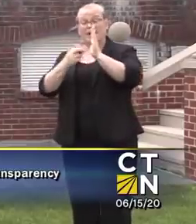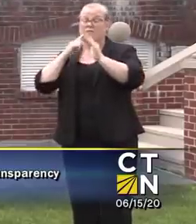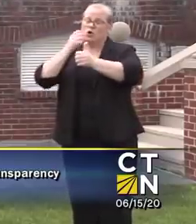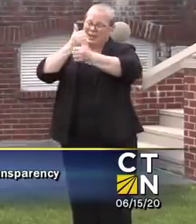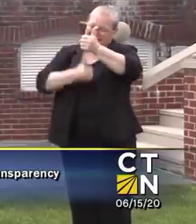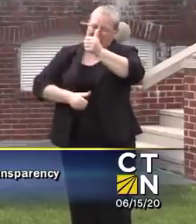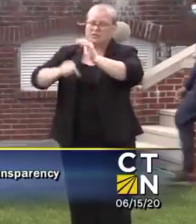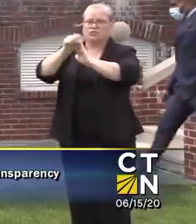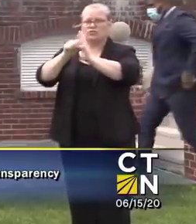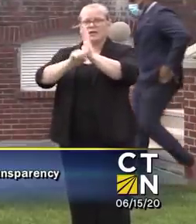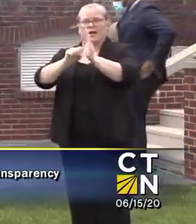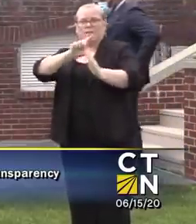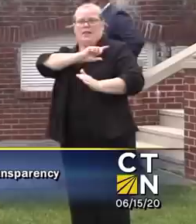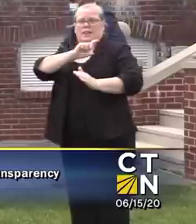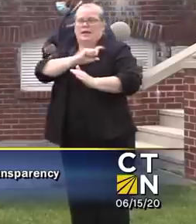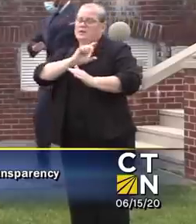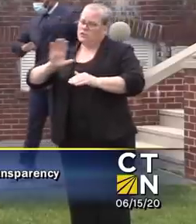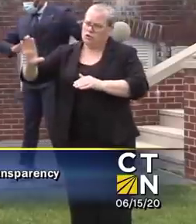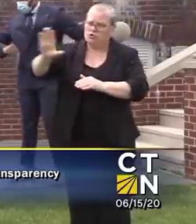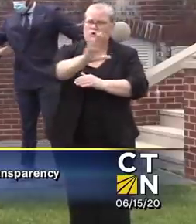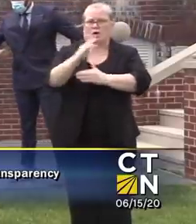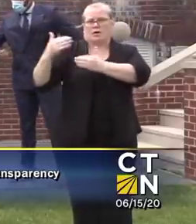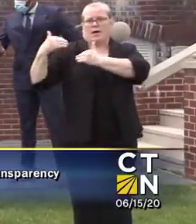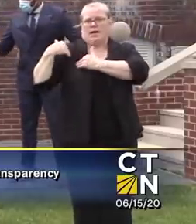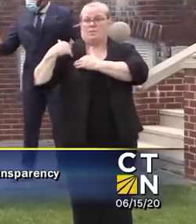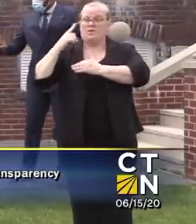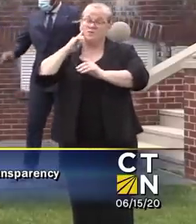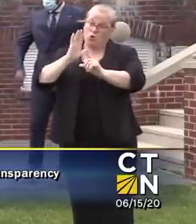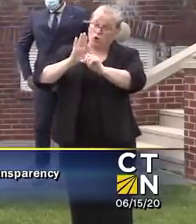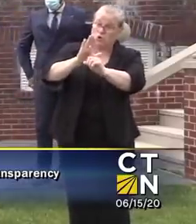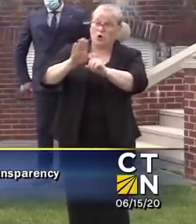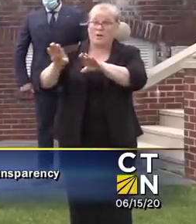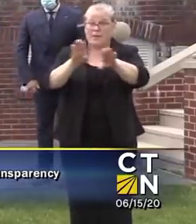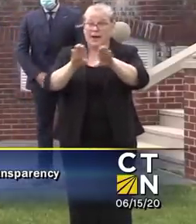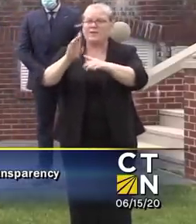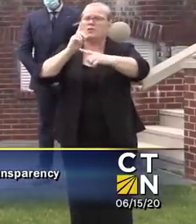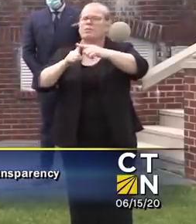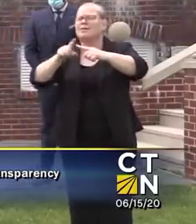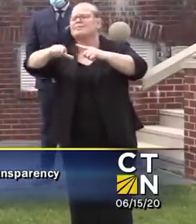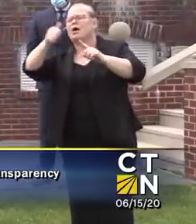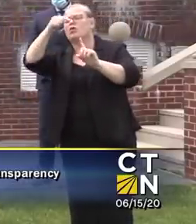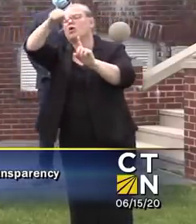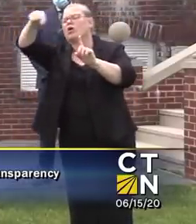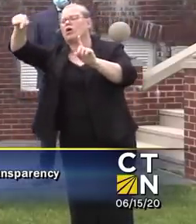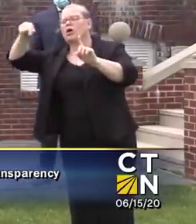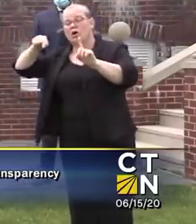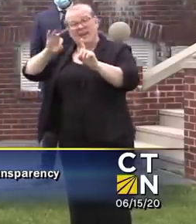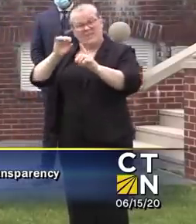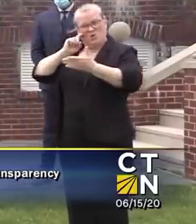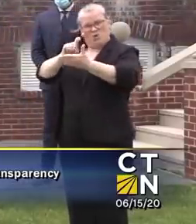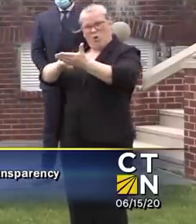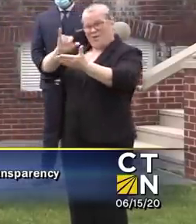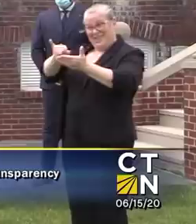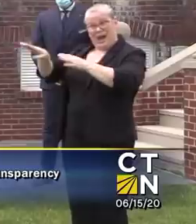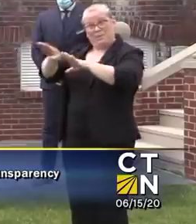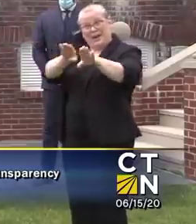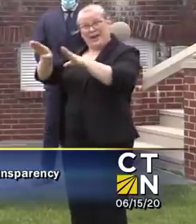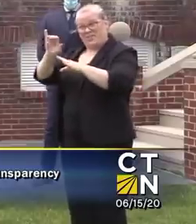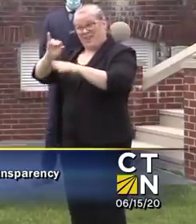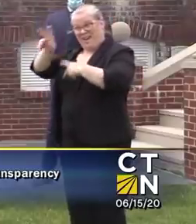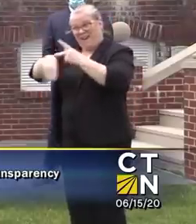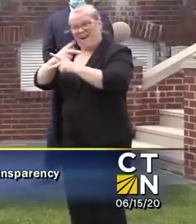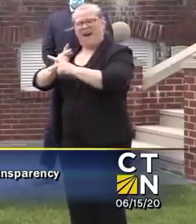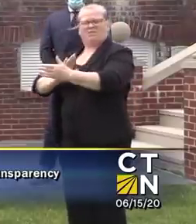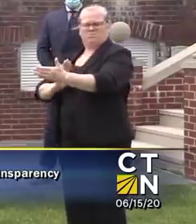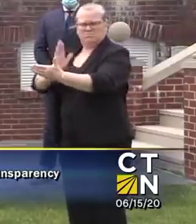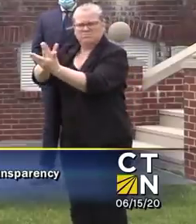you are accountable, not just for your own self, but for those around you. If you see something like that, stop it and report it. Stop